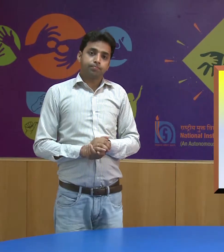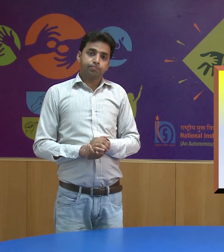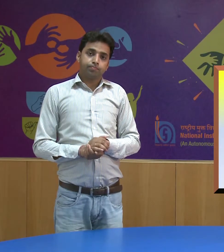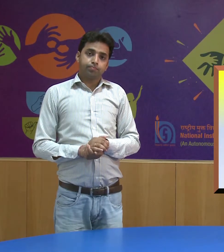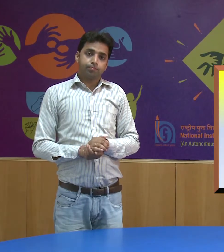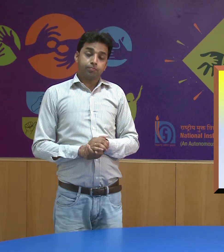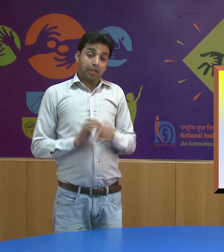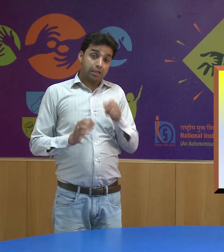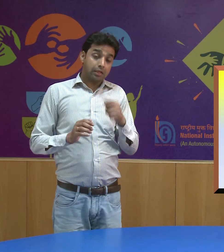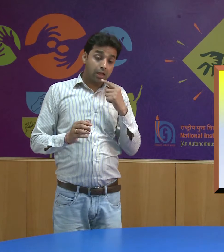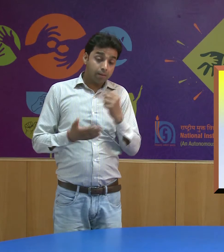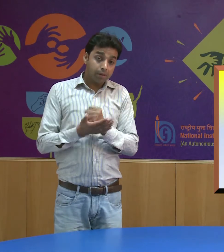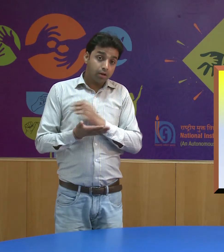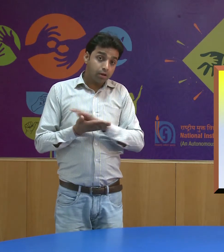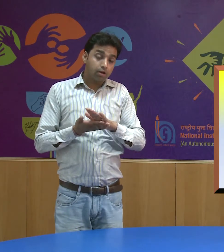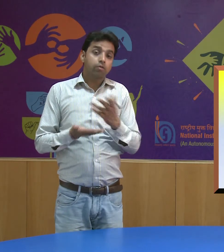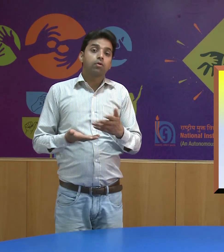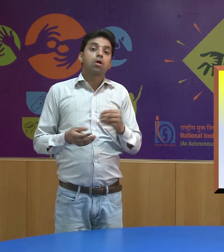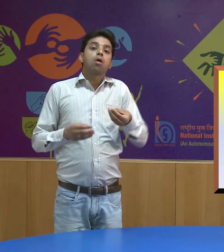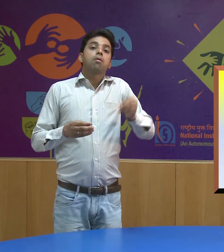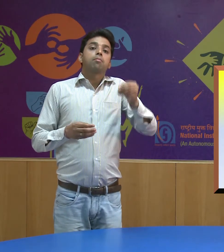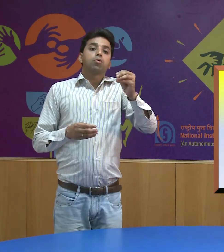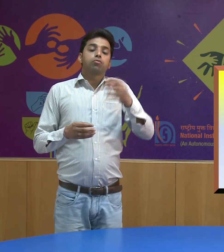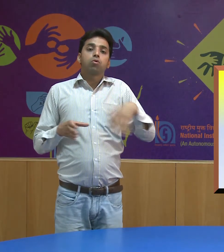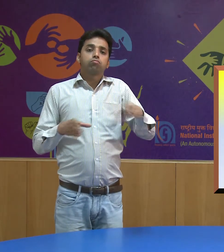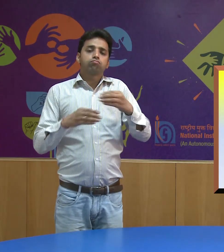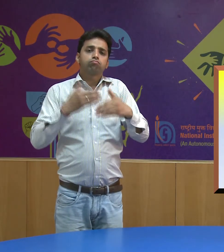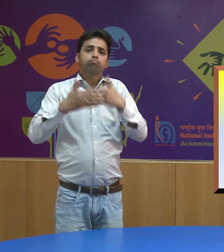This can be done by improving the condition of student